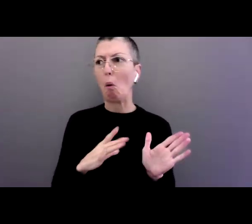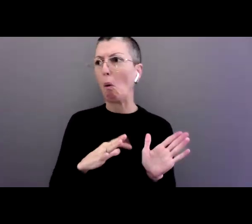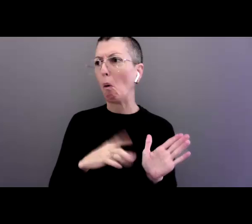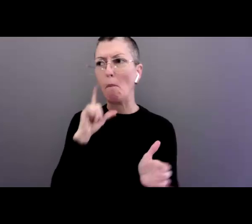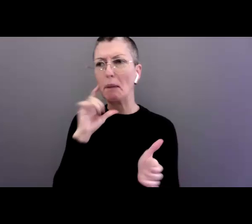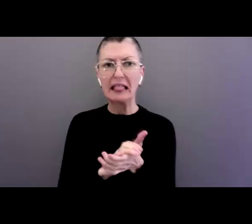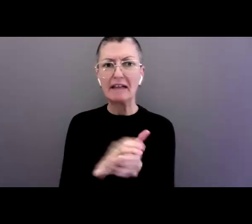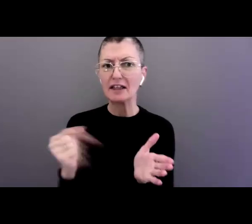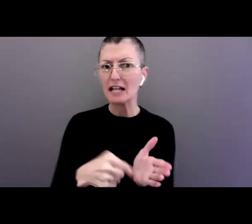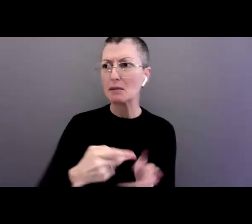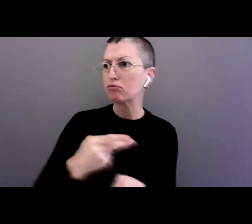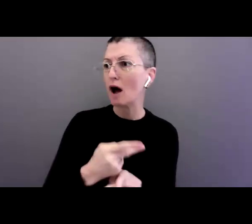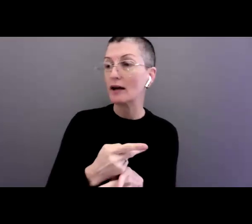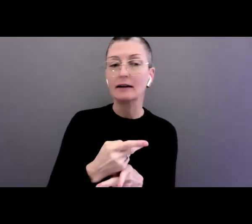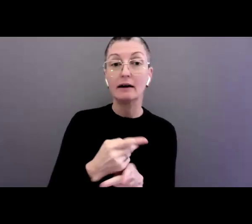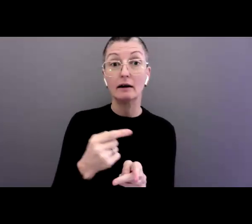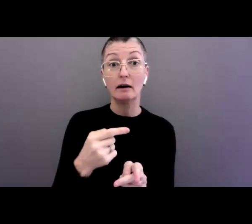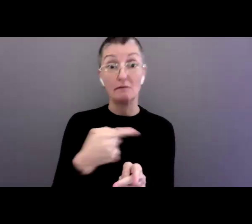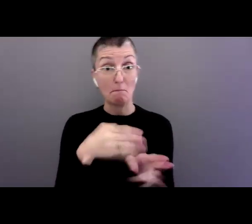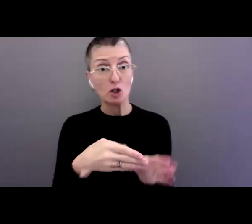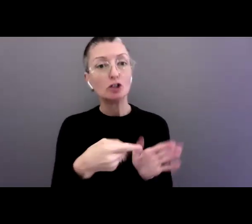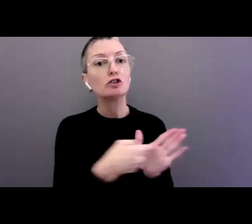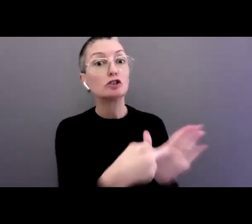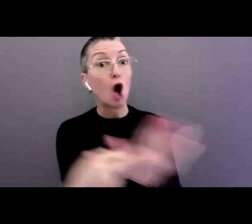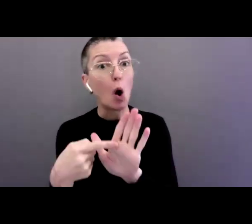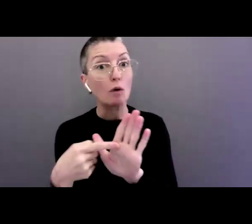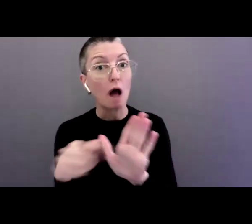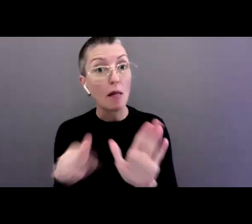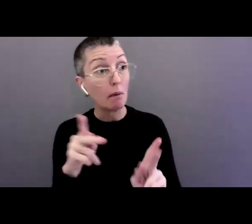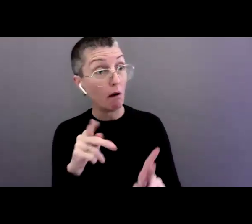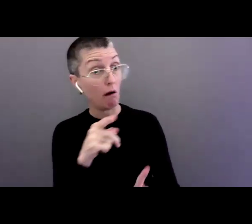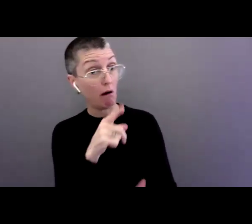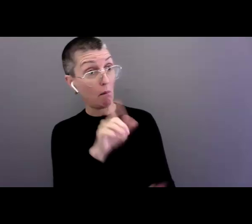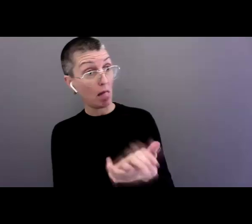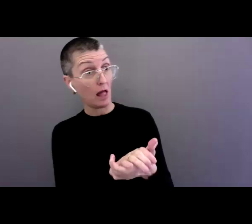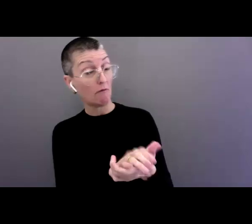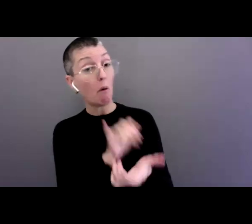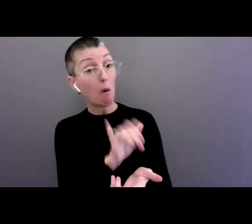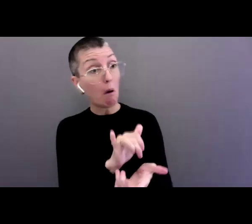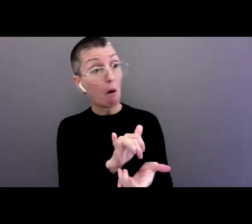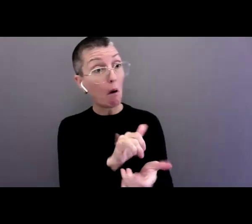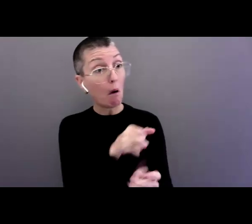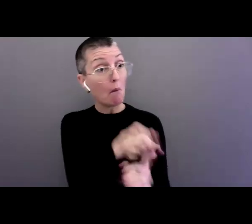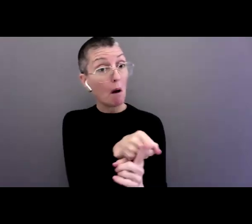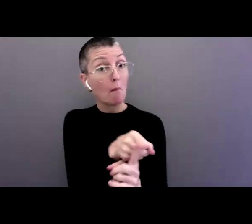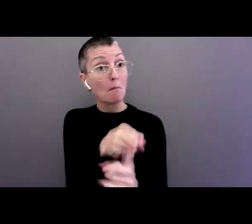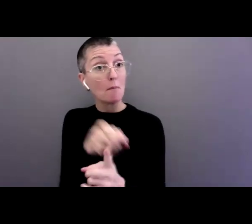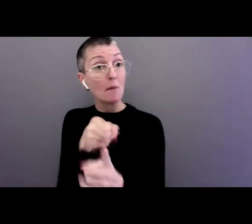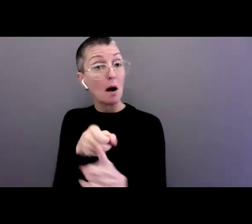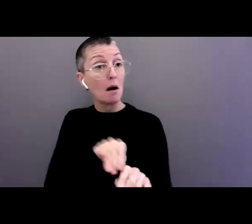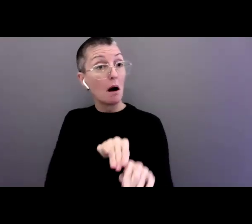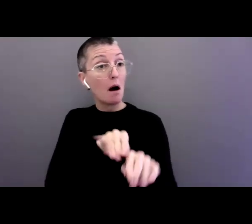and witnessing the product for themselves. Because like I said, a one person's belief is going to help another